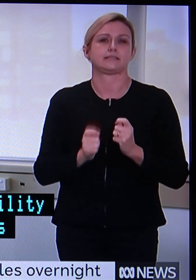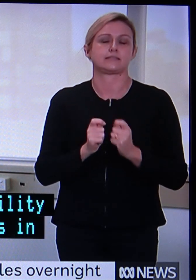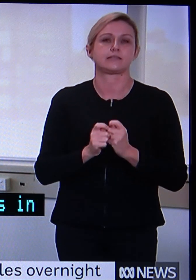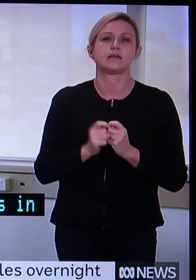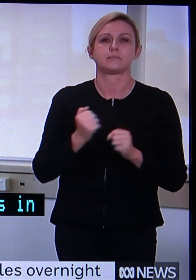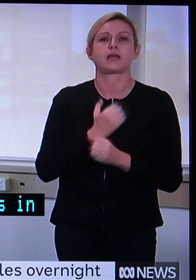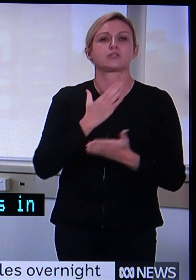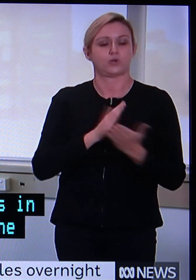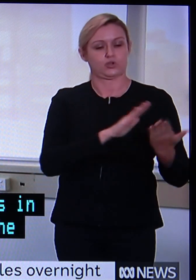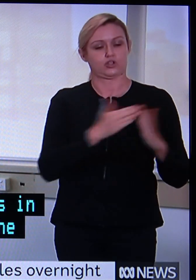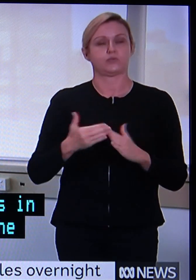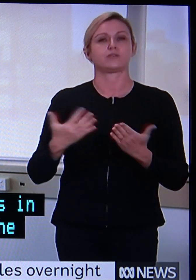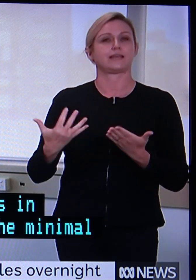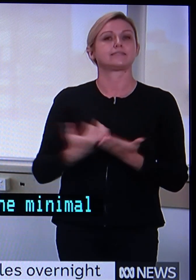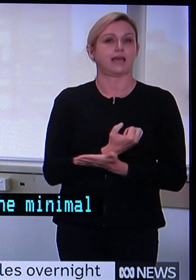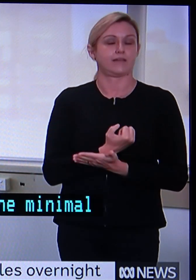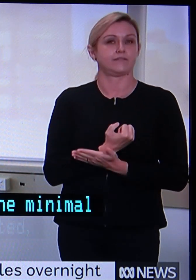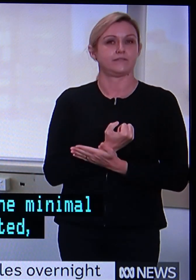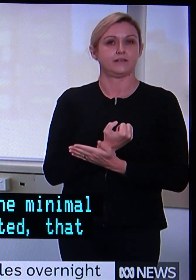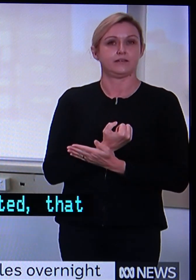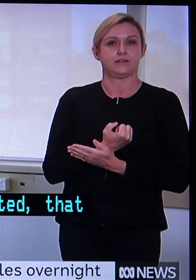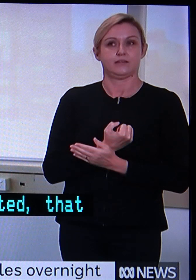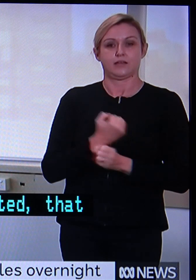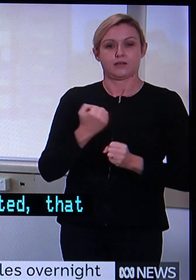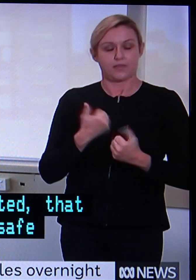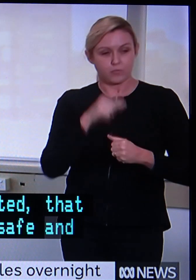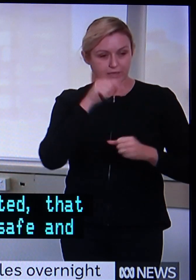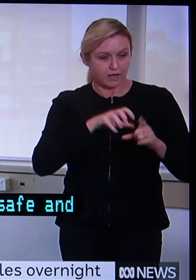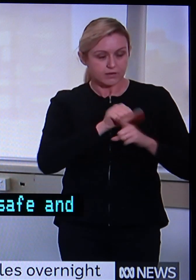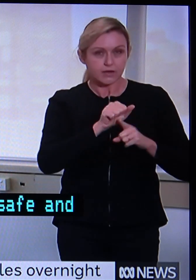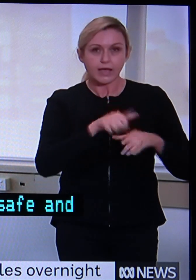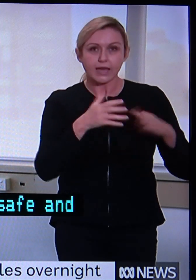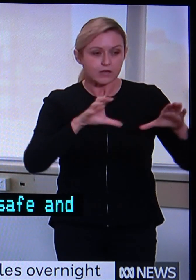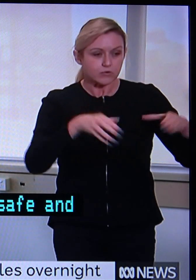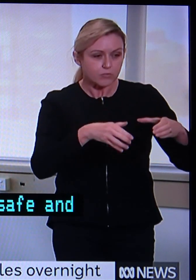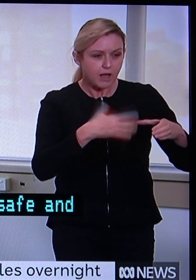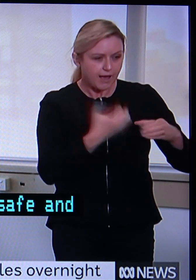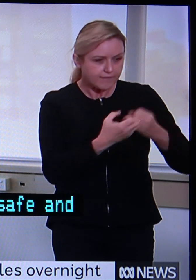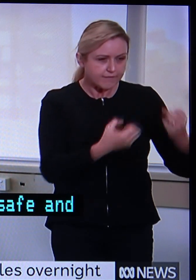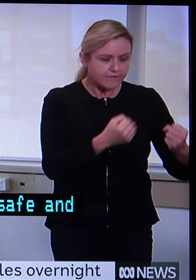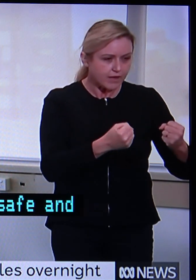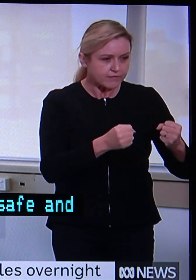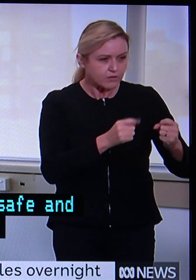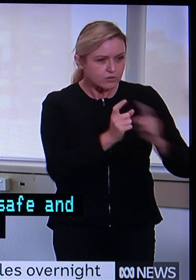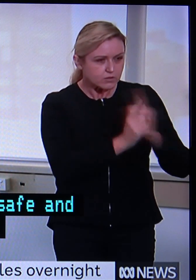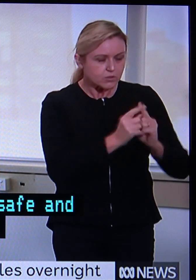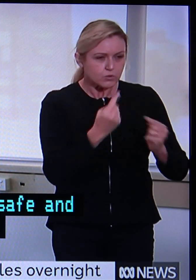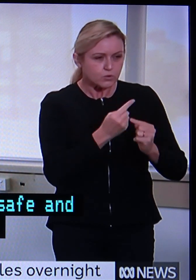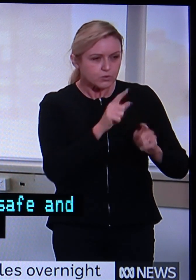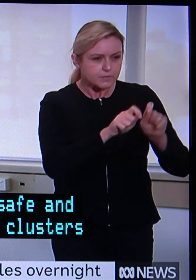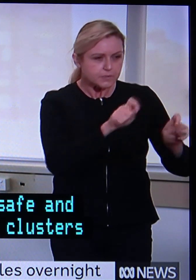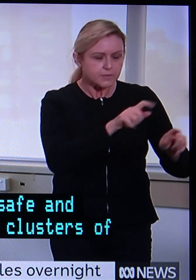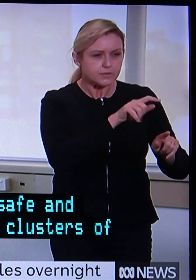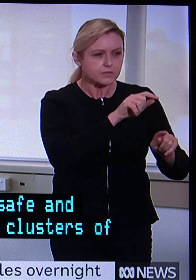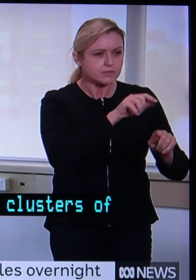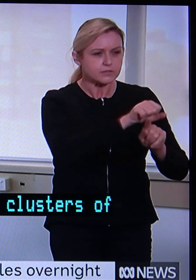community safe and allow us to identify any clusters of transmission very early and put in those effective public health